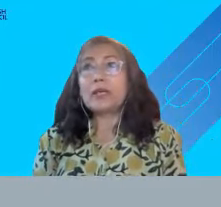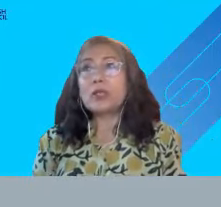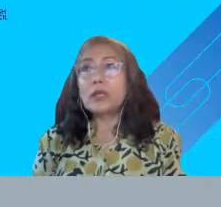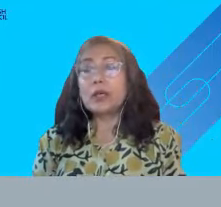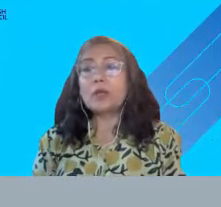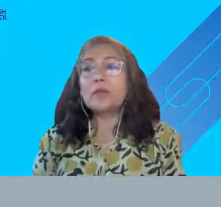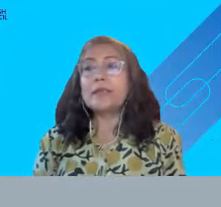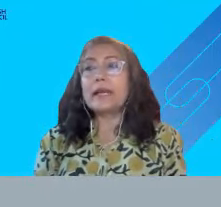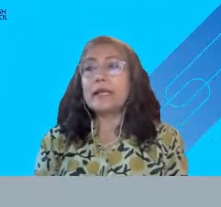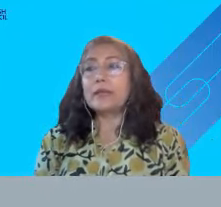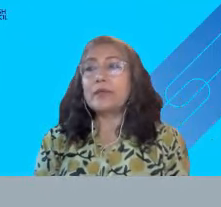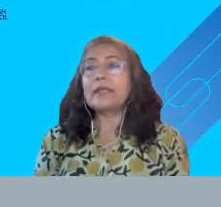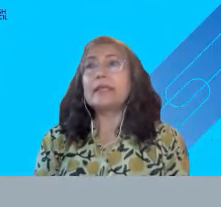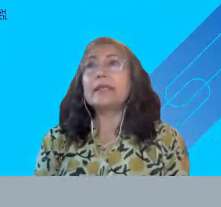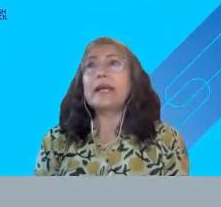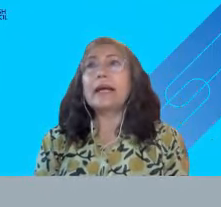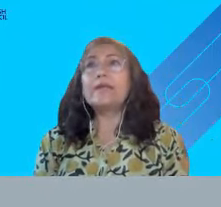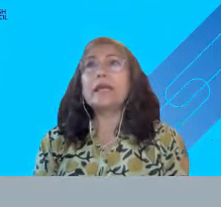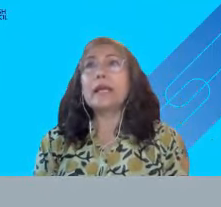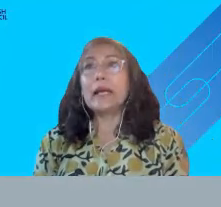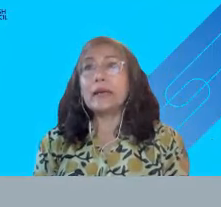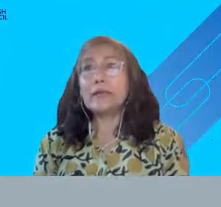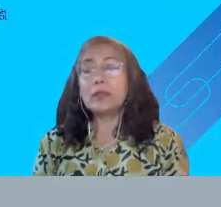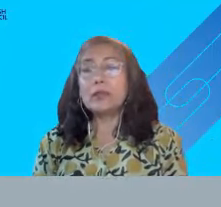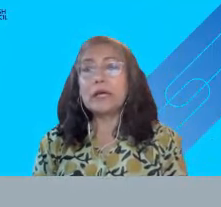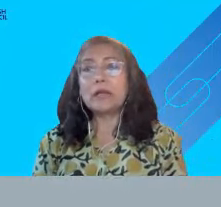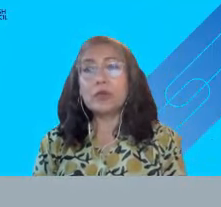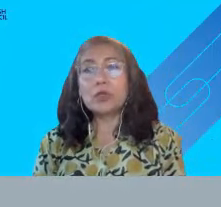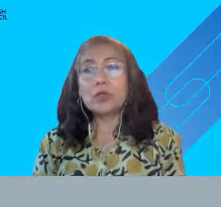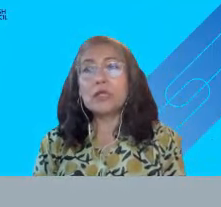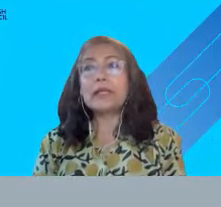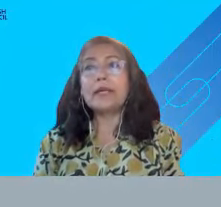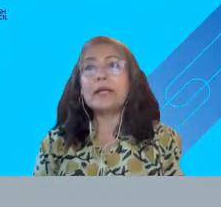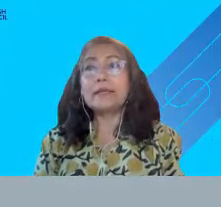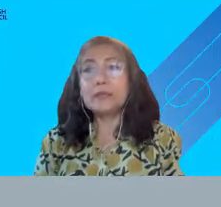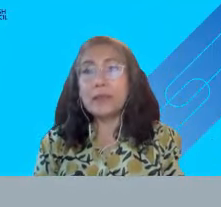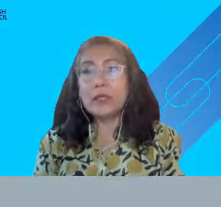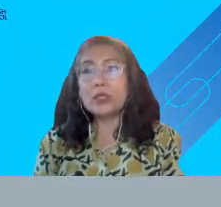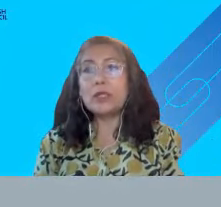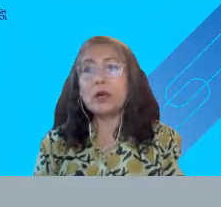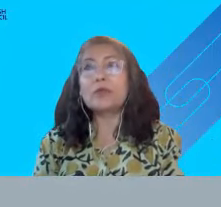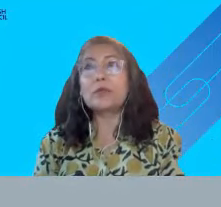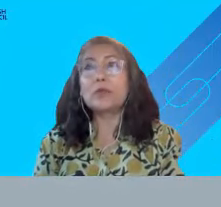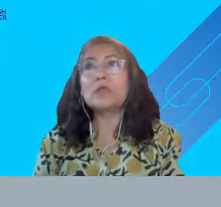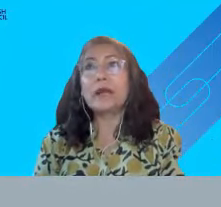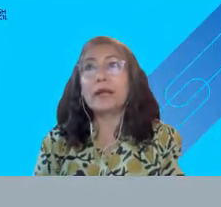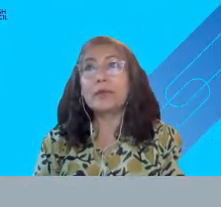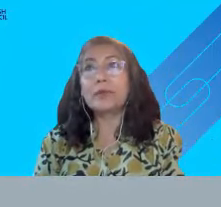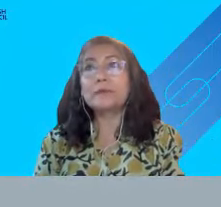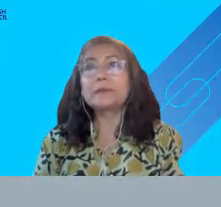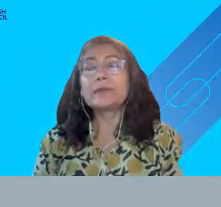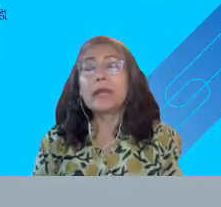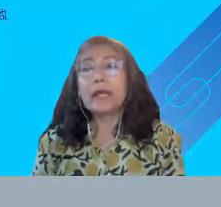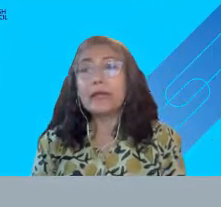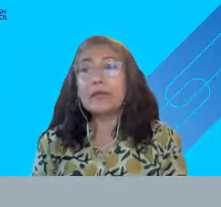disrupting national economies and affecting lives and livelihoods. Unfortunately, it's especially of the most